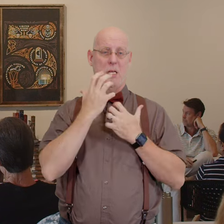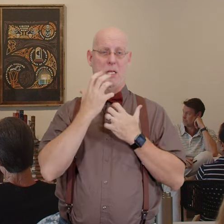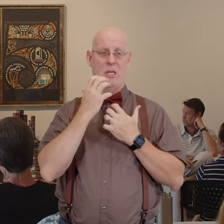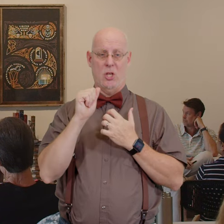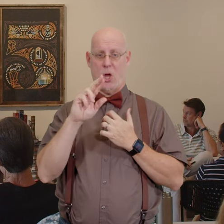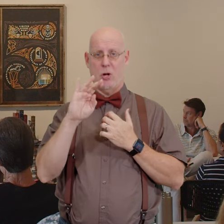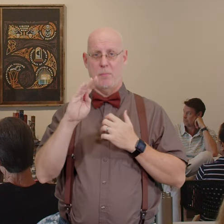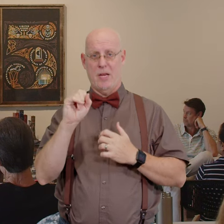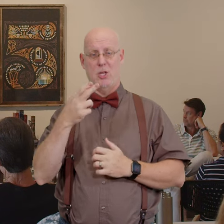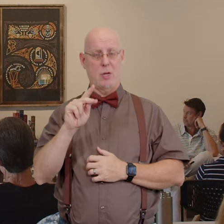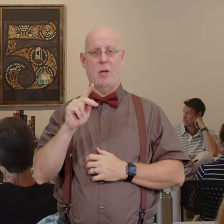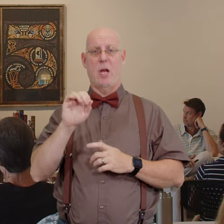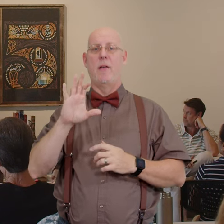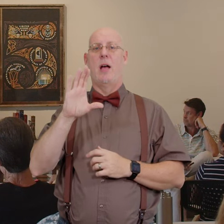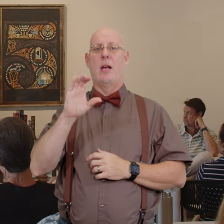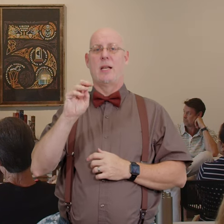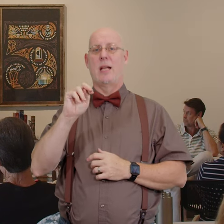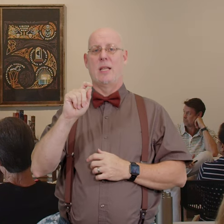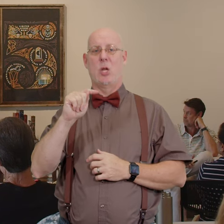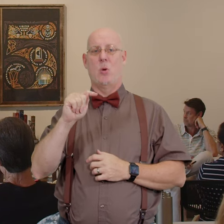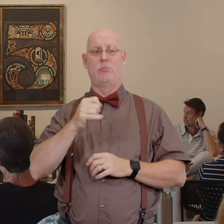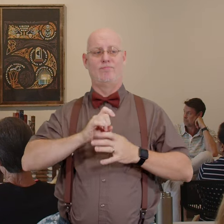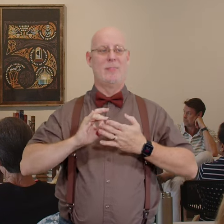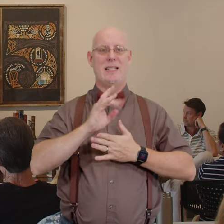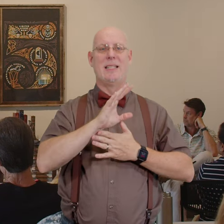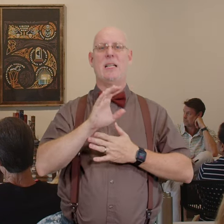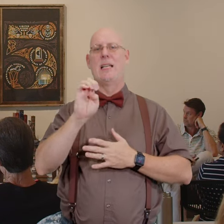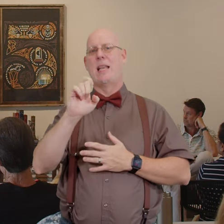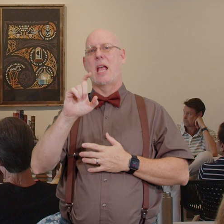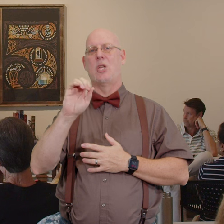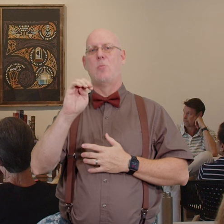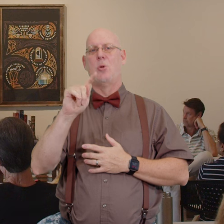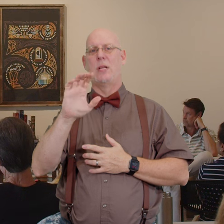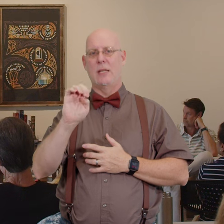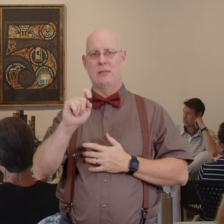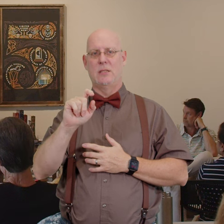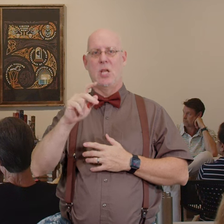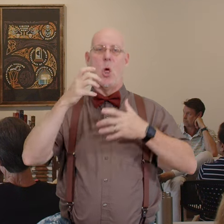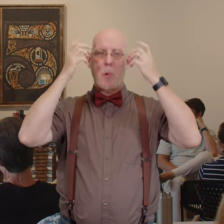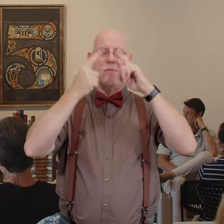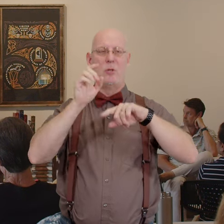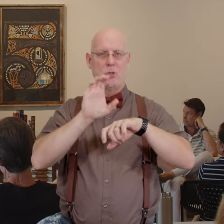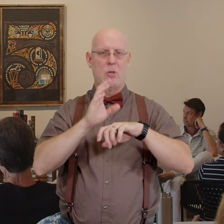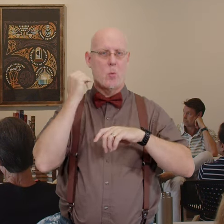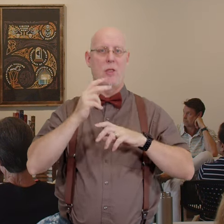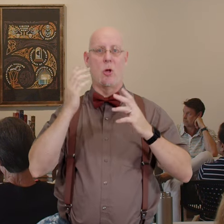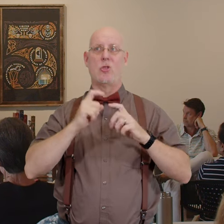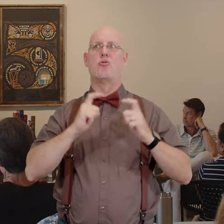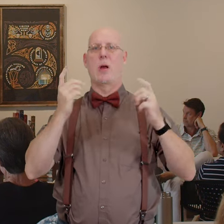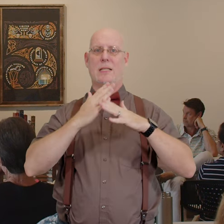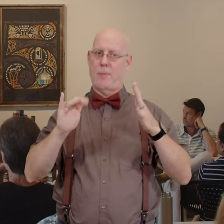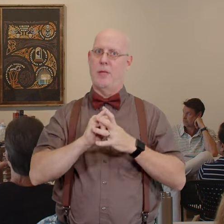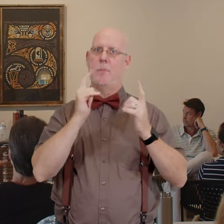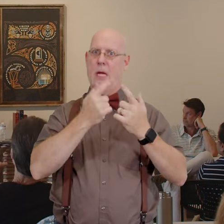the Archbishop of Constantinople excommunicated the Pope from the church. Okay? That's why they call it the Great